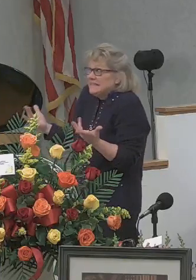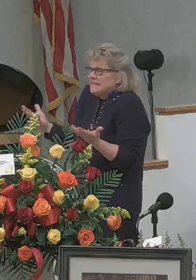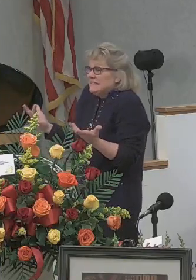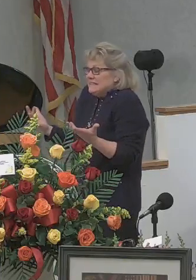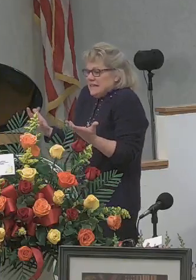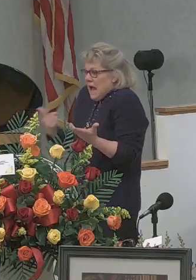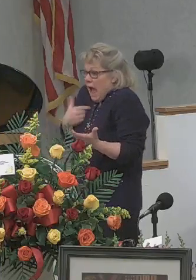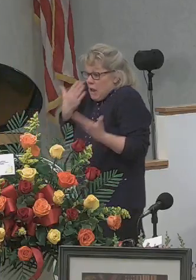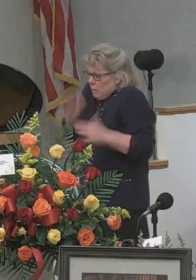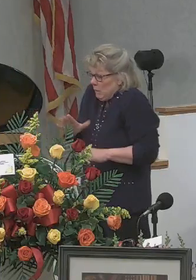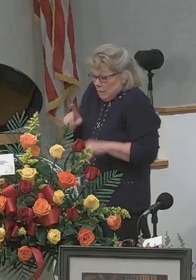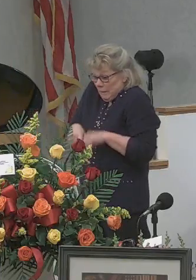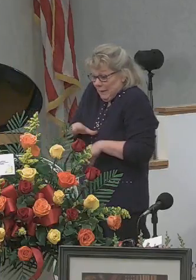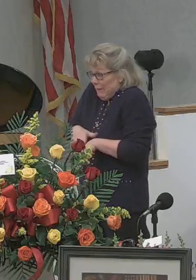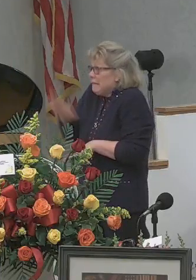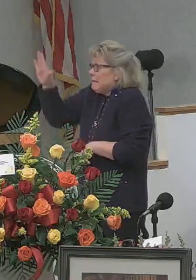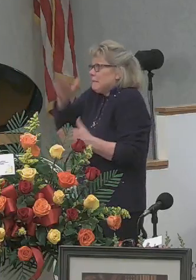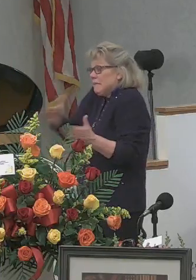But I don't know if I will.